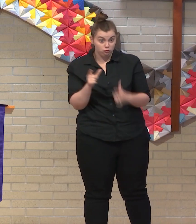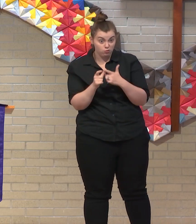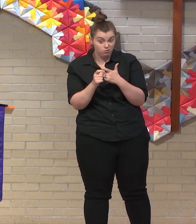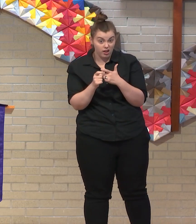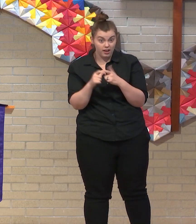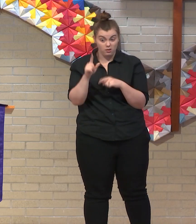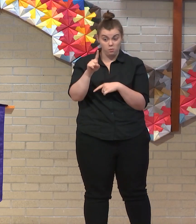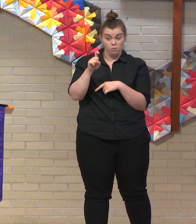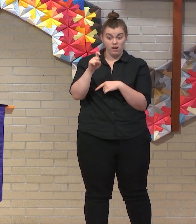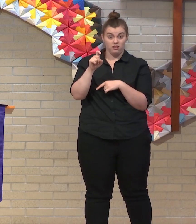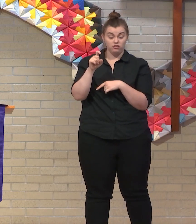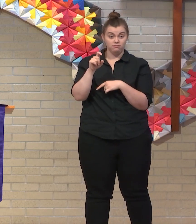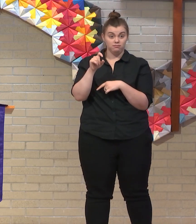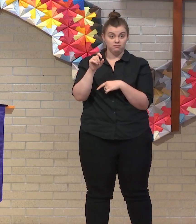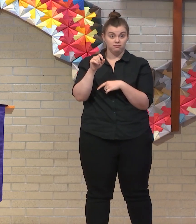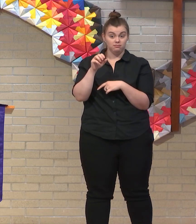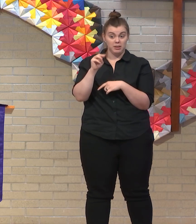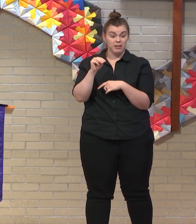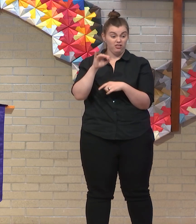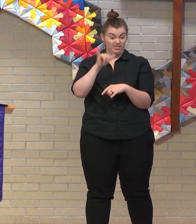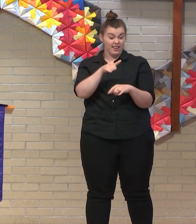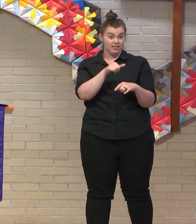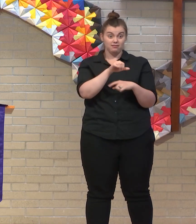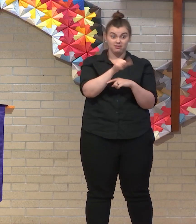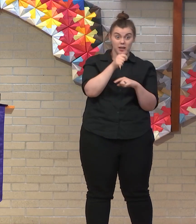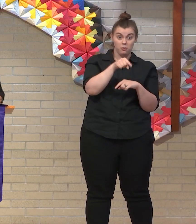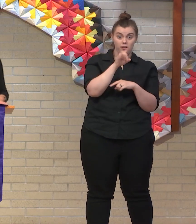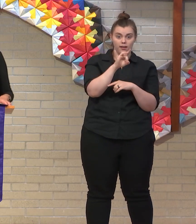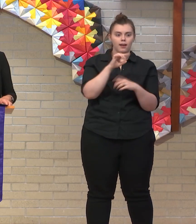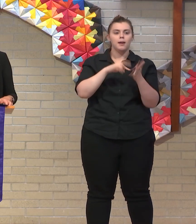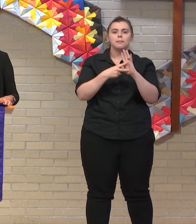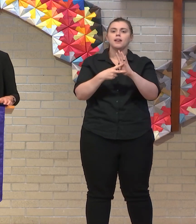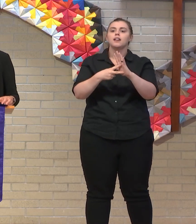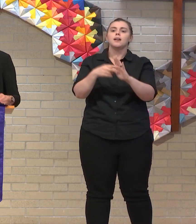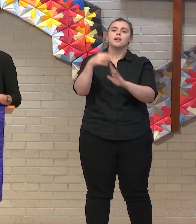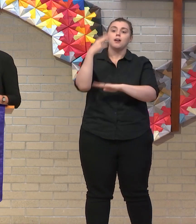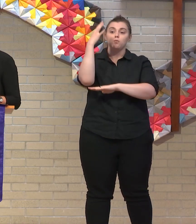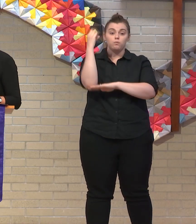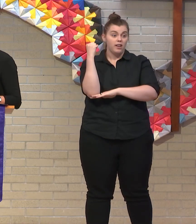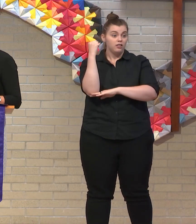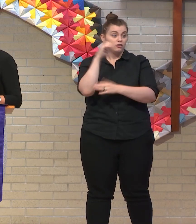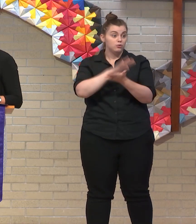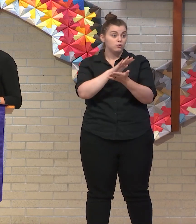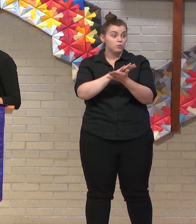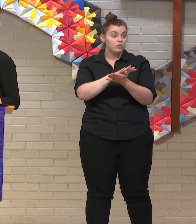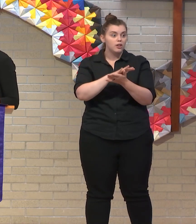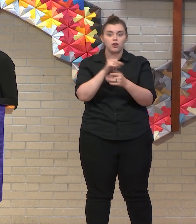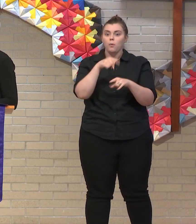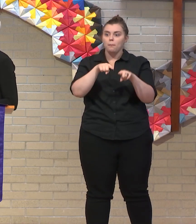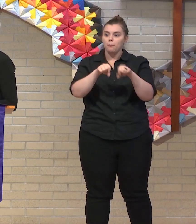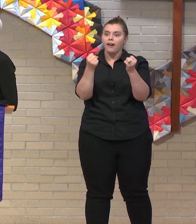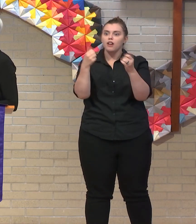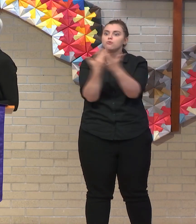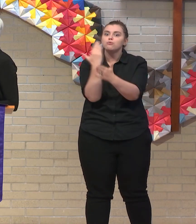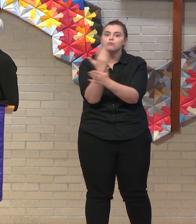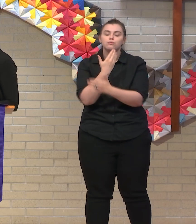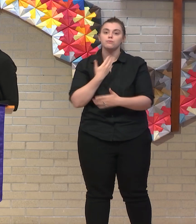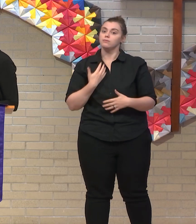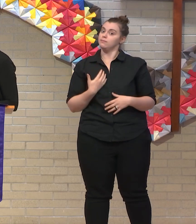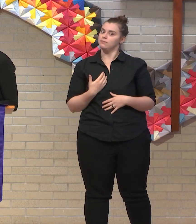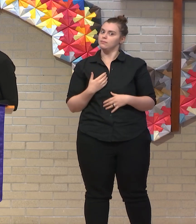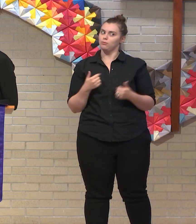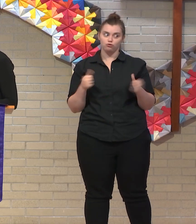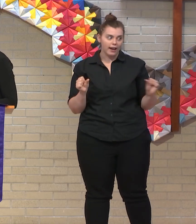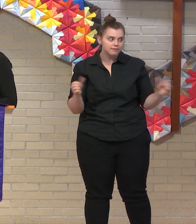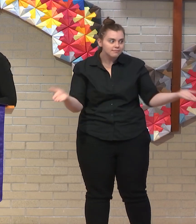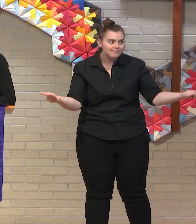run the 100-meter dash at that pace, it would break our school record today. So, go